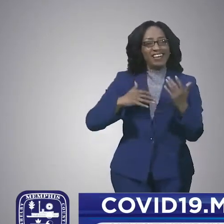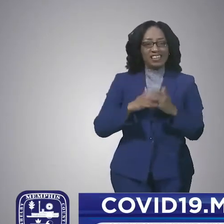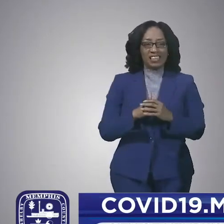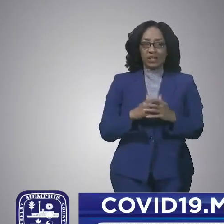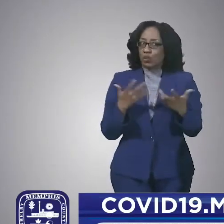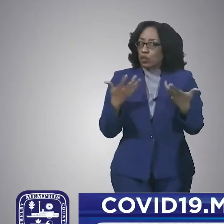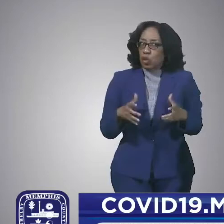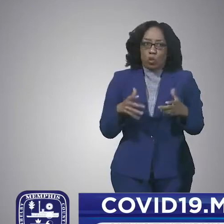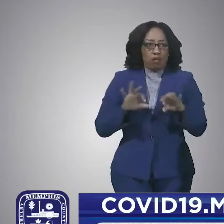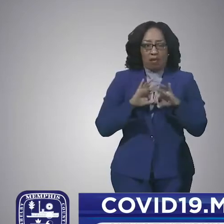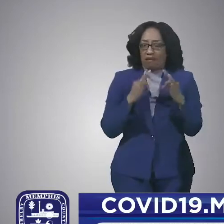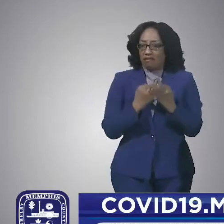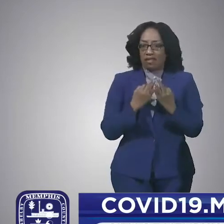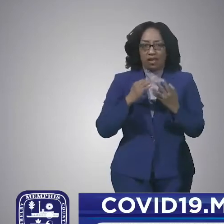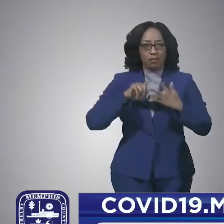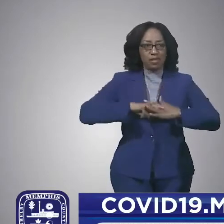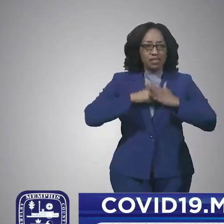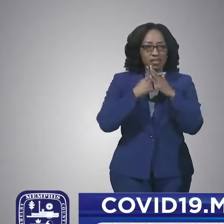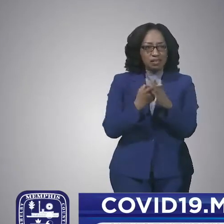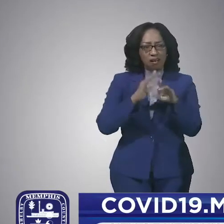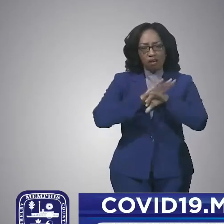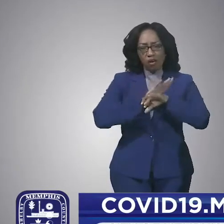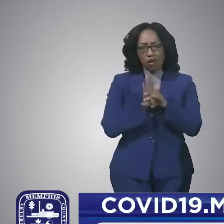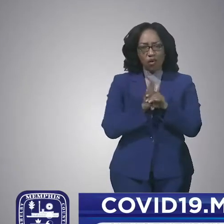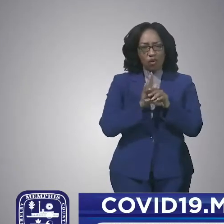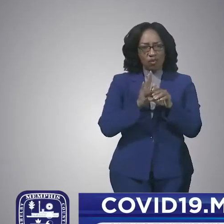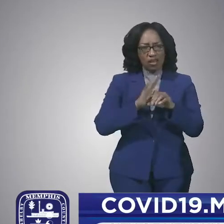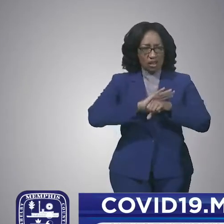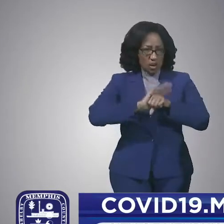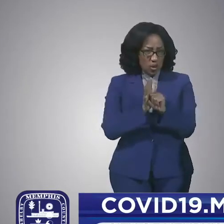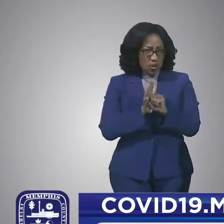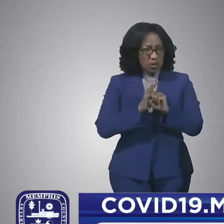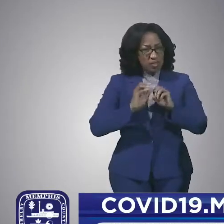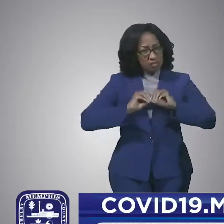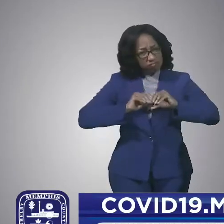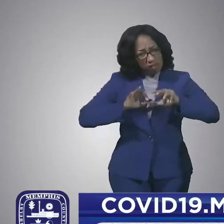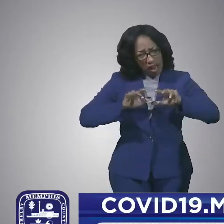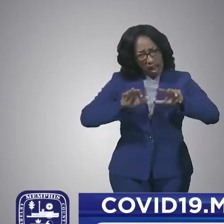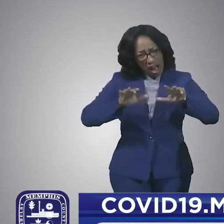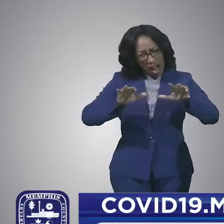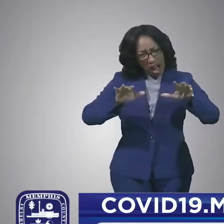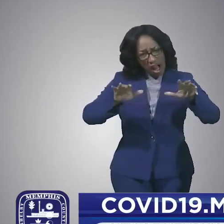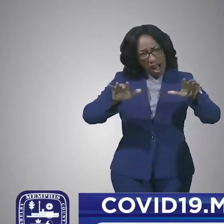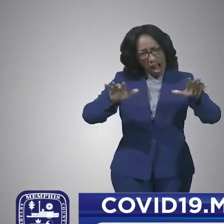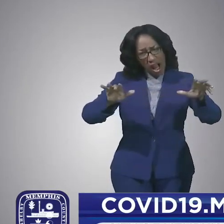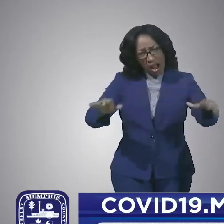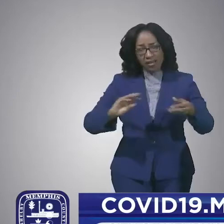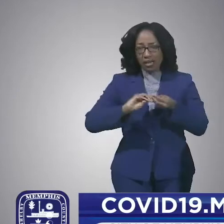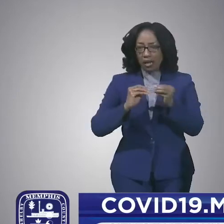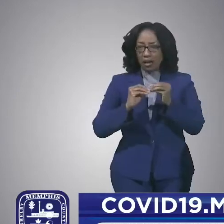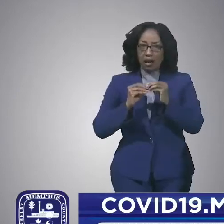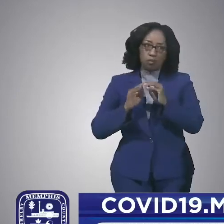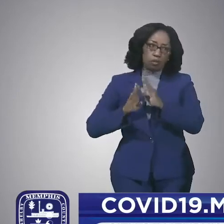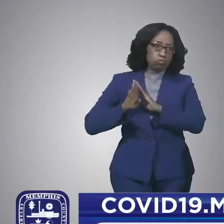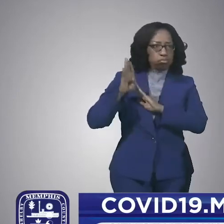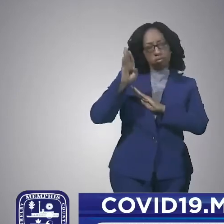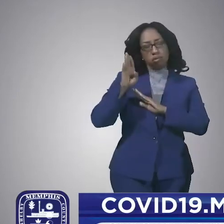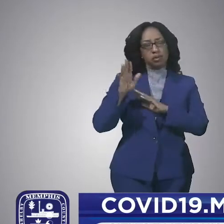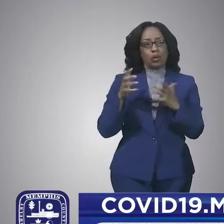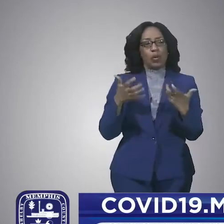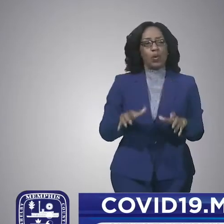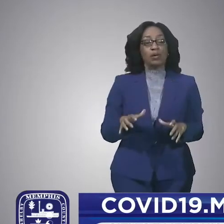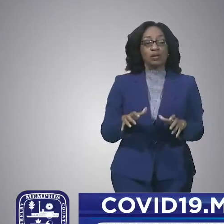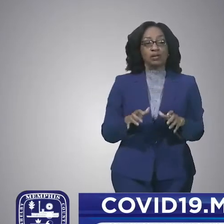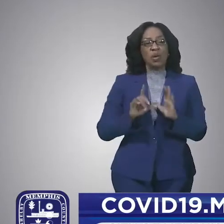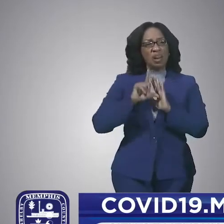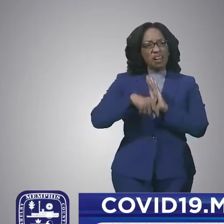starts the next cluster that could be the thing that sets off another increase in daily case rate. So more to